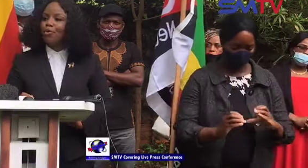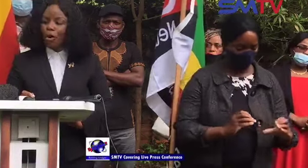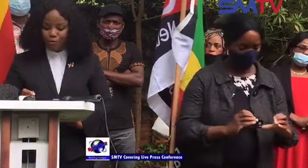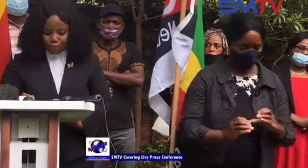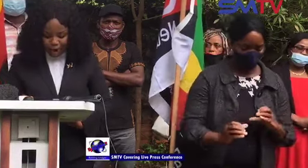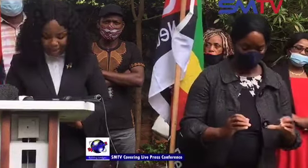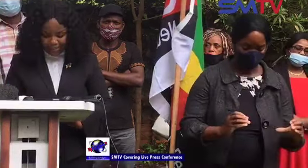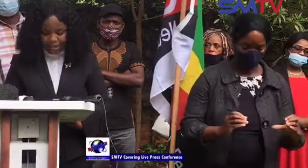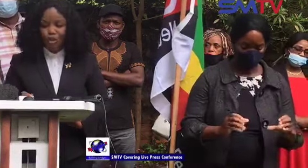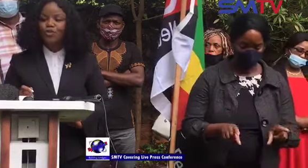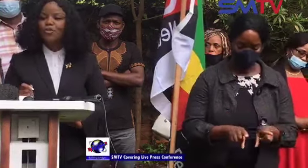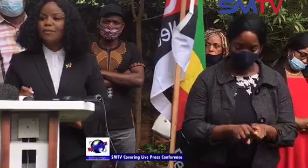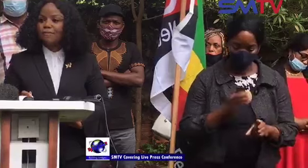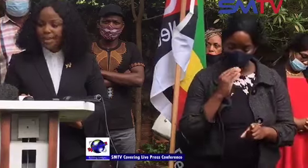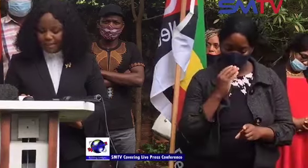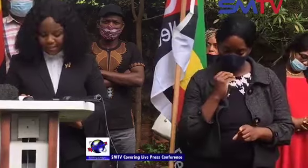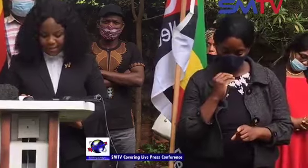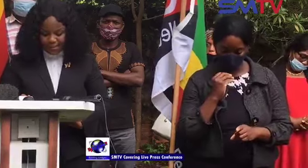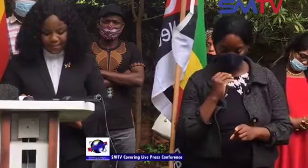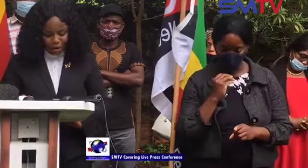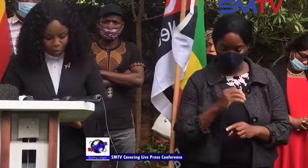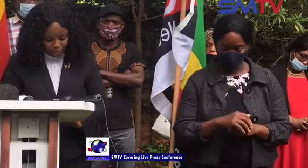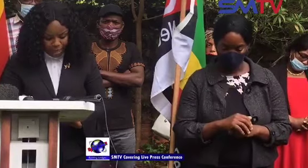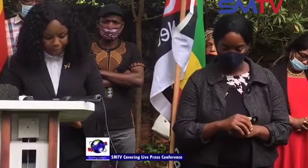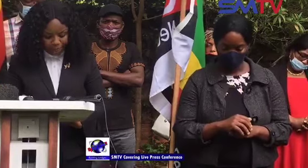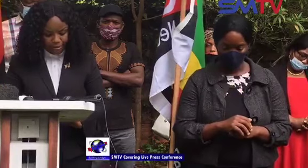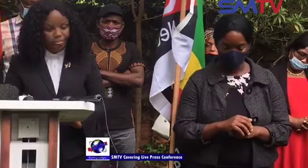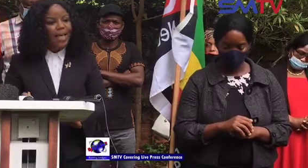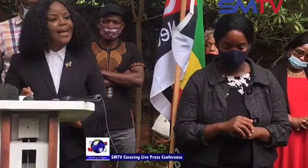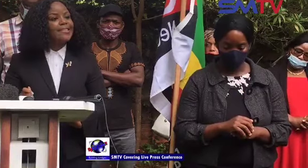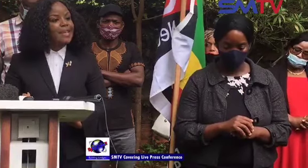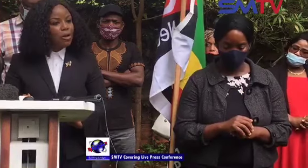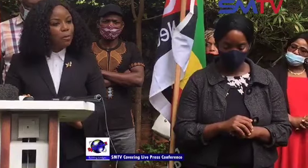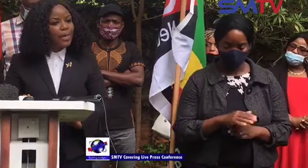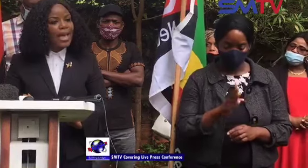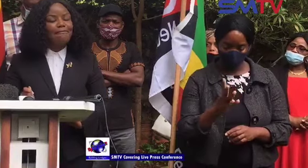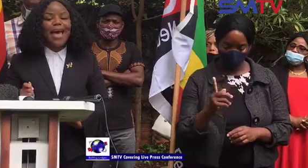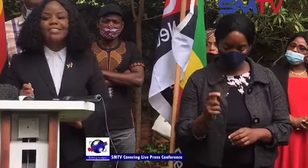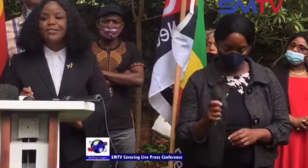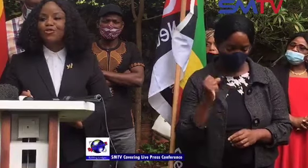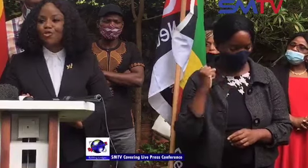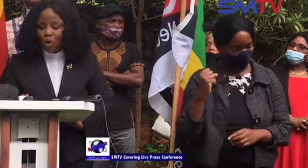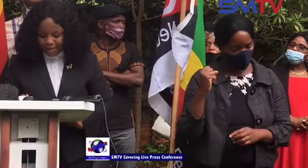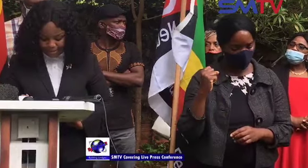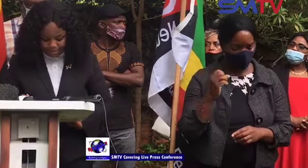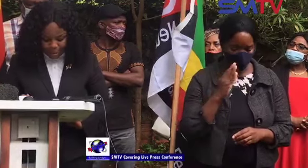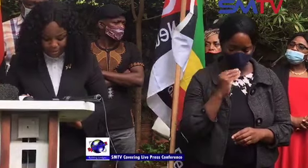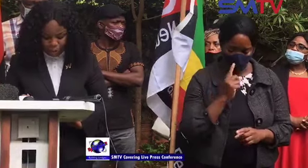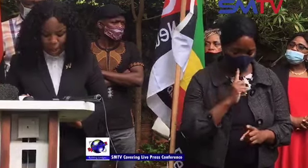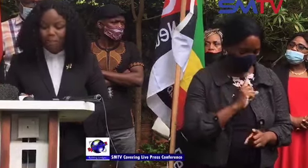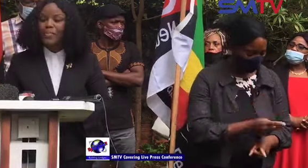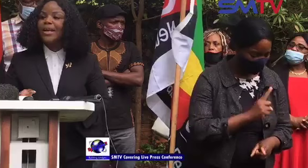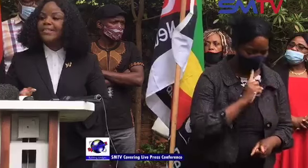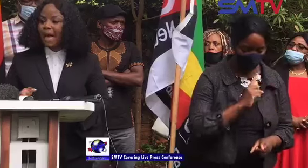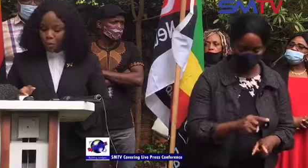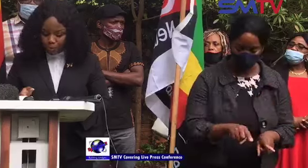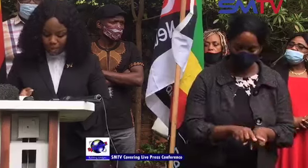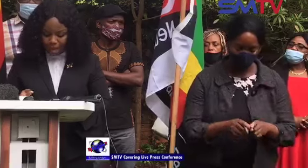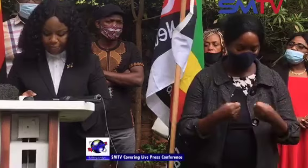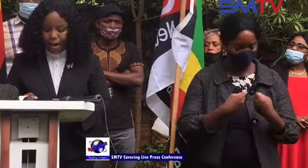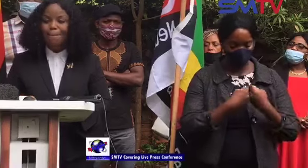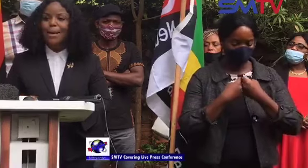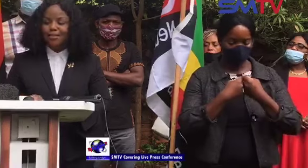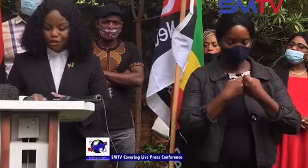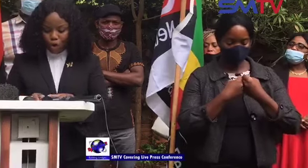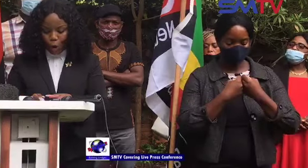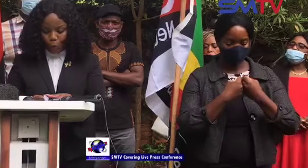a broad front to defeat ZANU-PF. ZANU-PF has destroyed Zimbabwe.